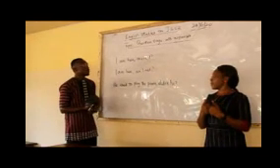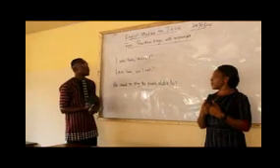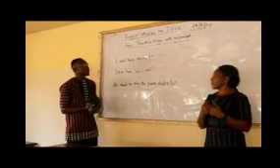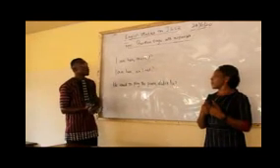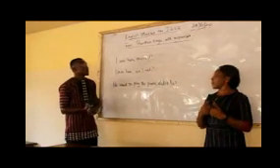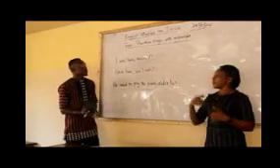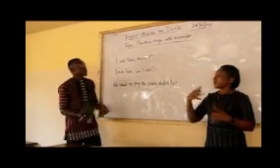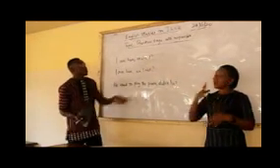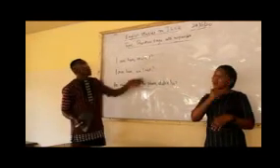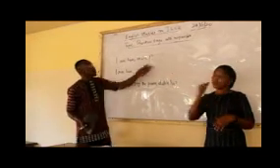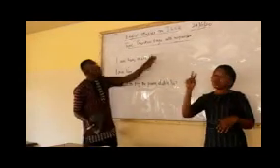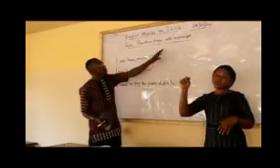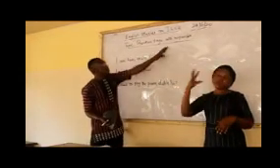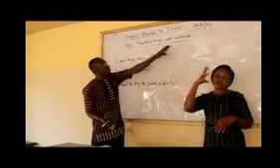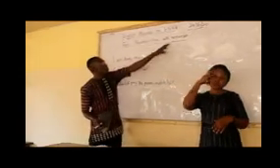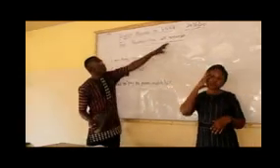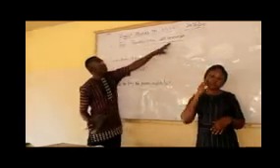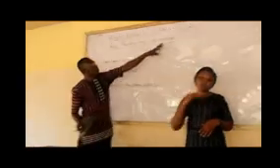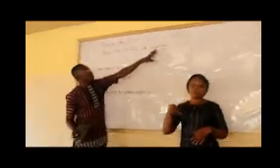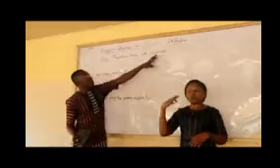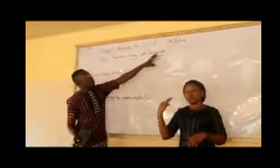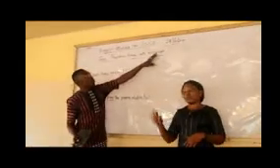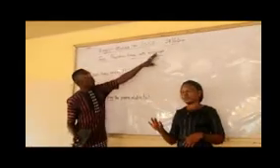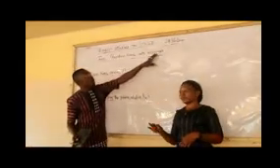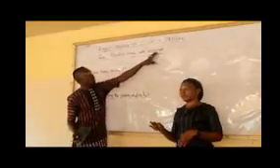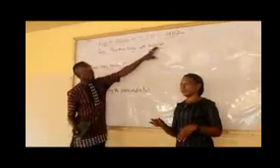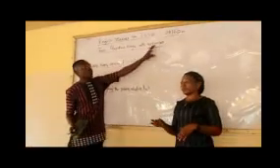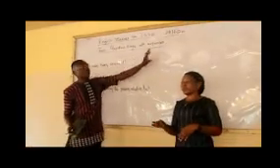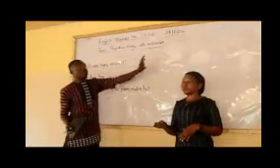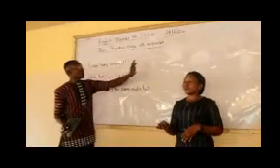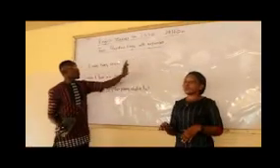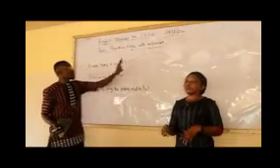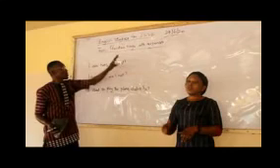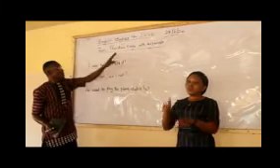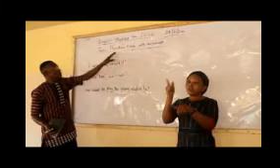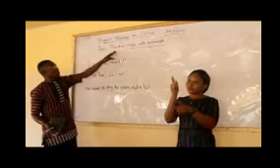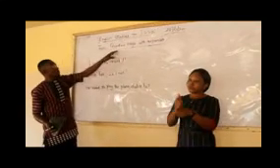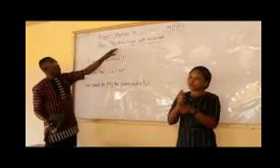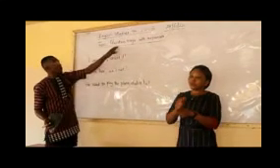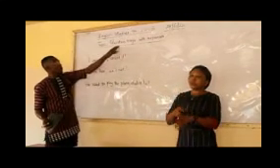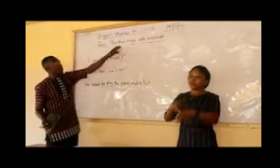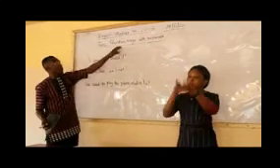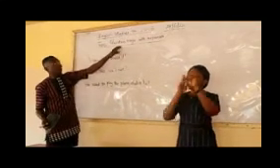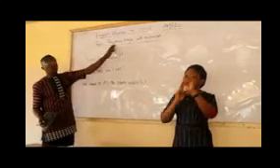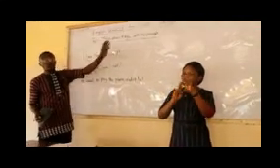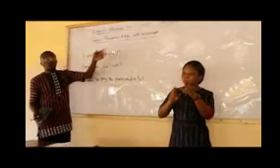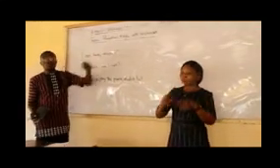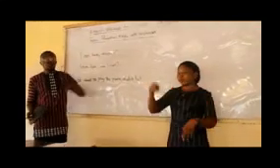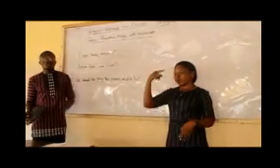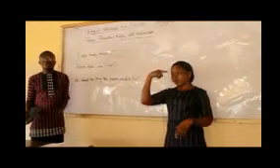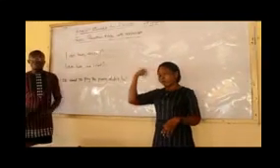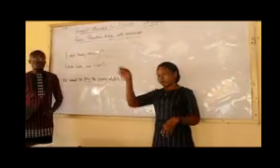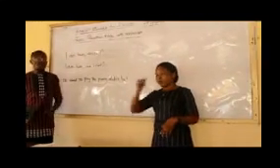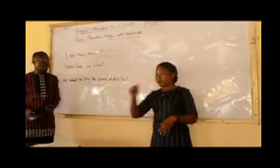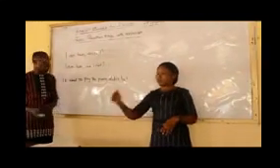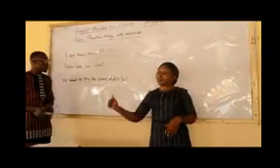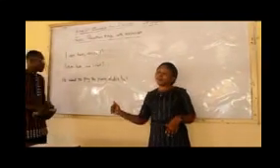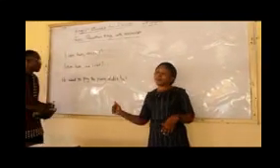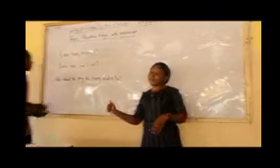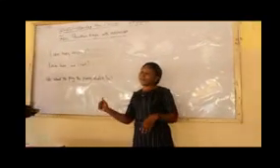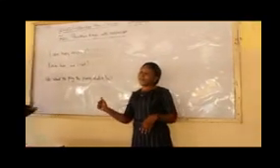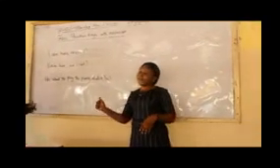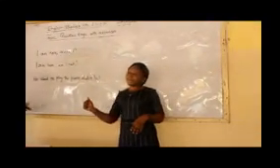an experience of the proper responses for particular question